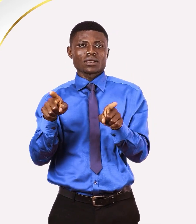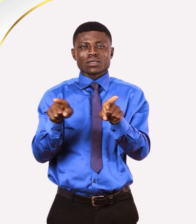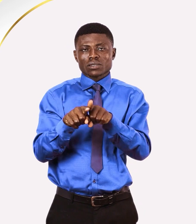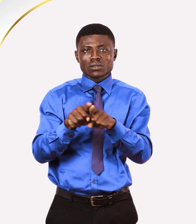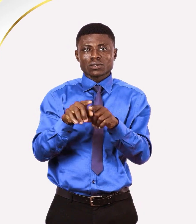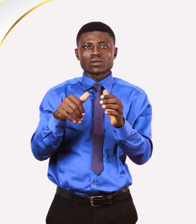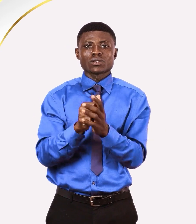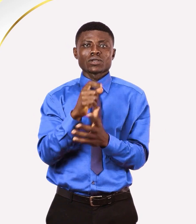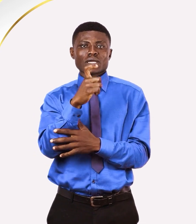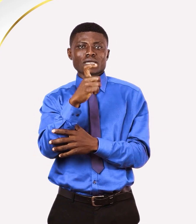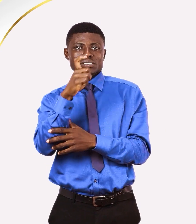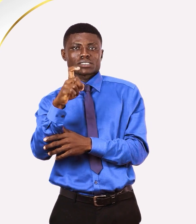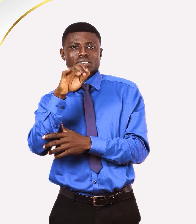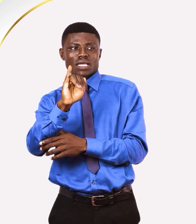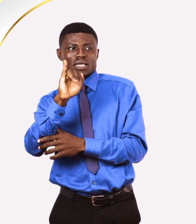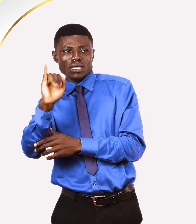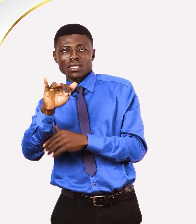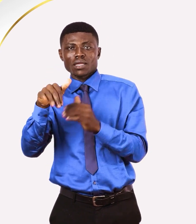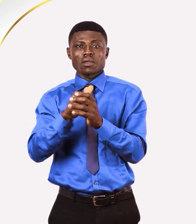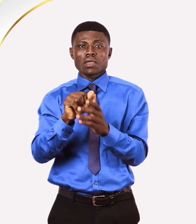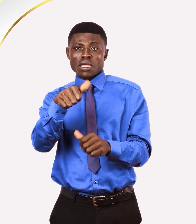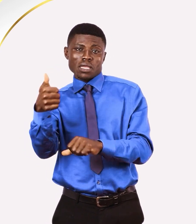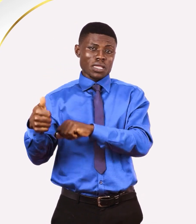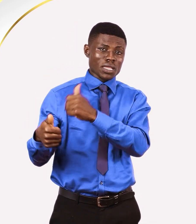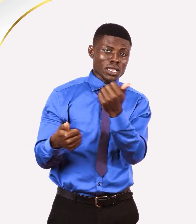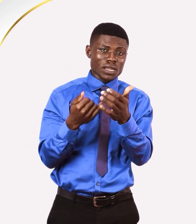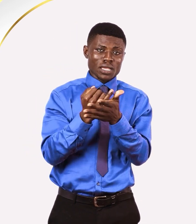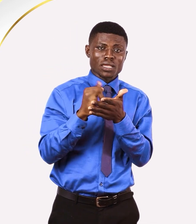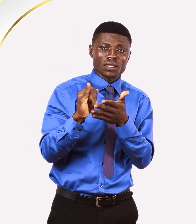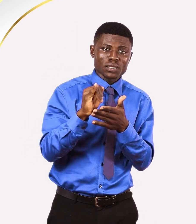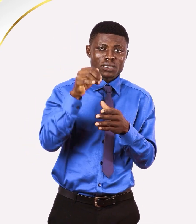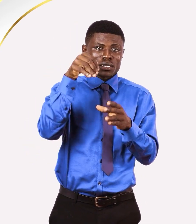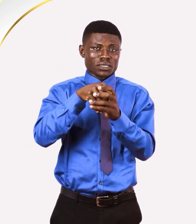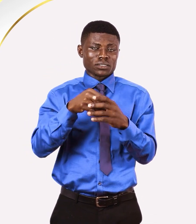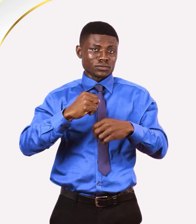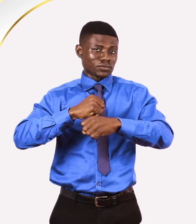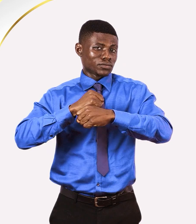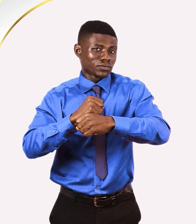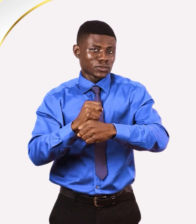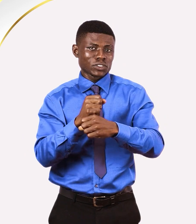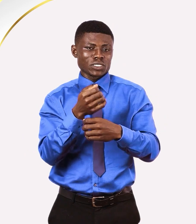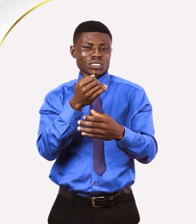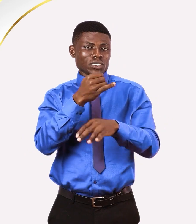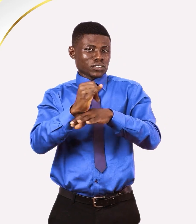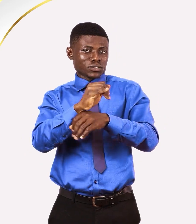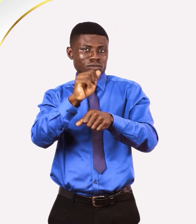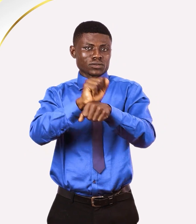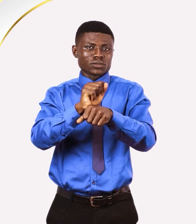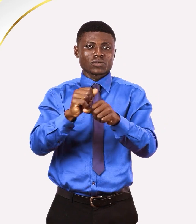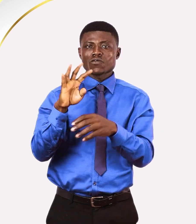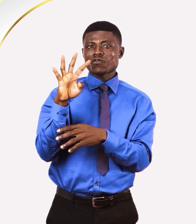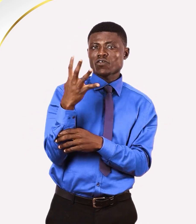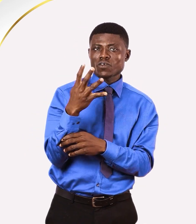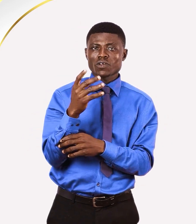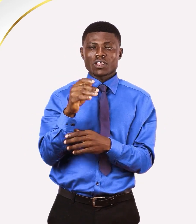and XXII, any other institution in the securities industry.